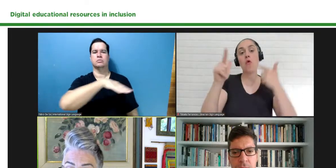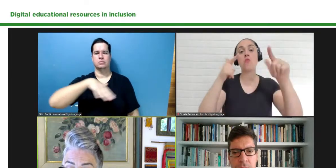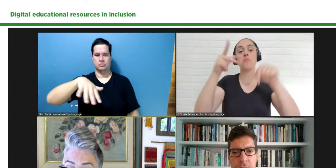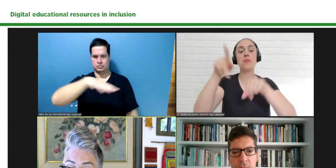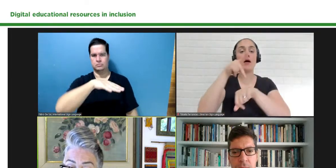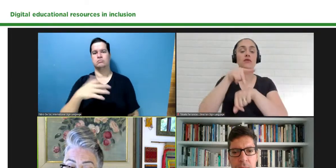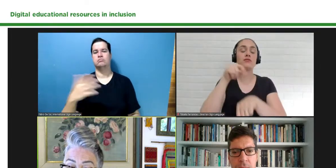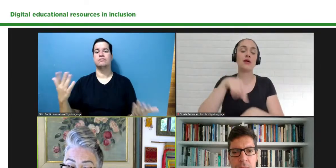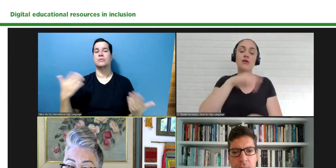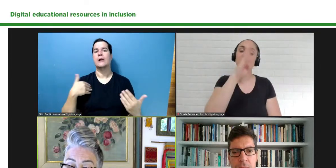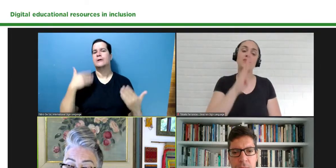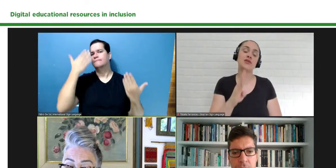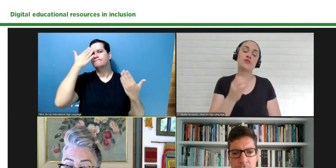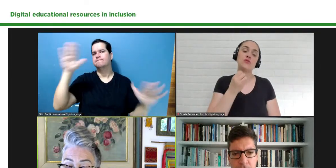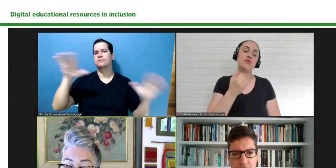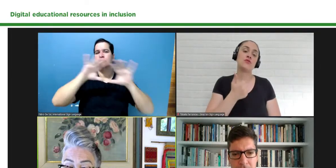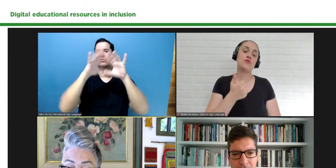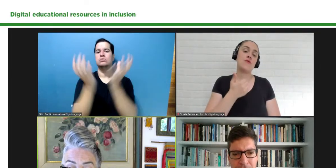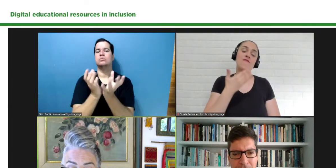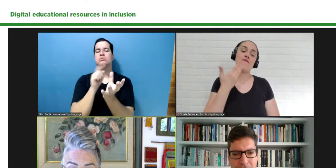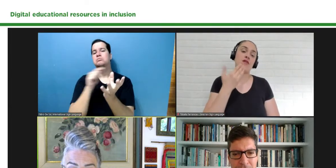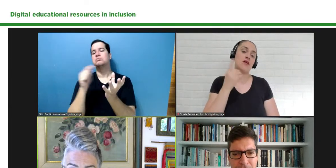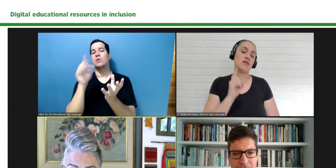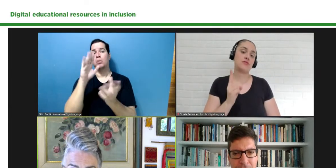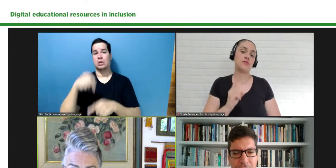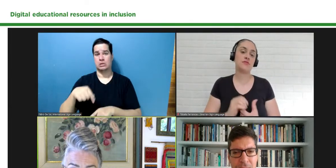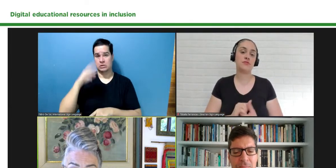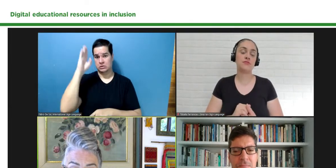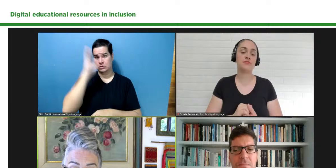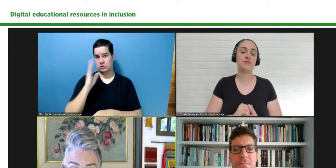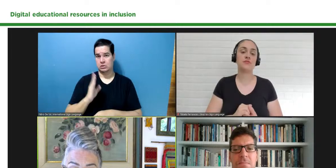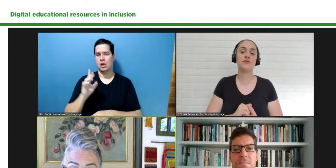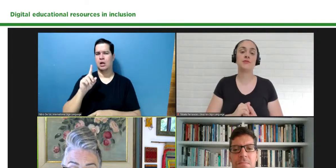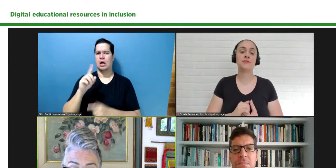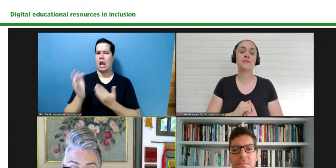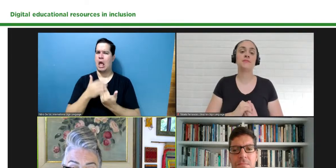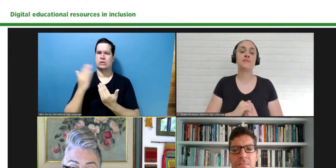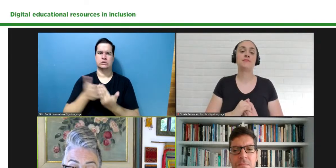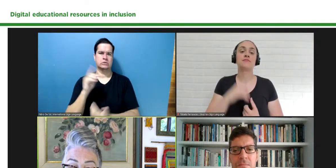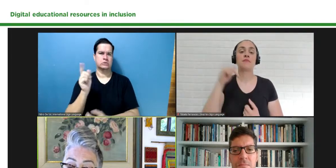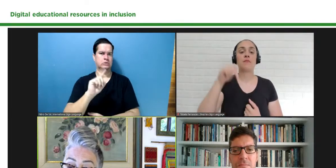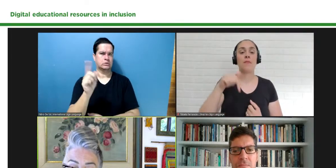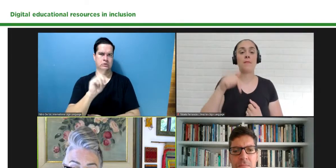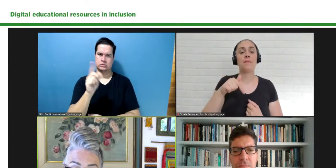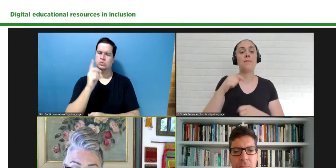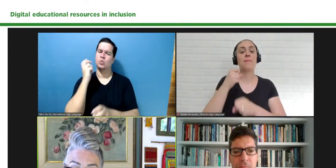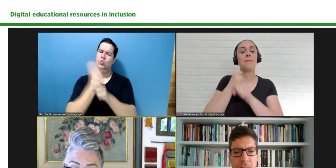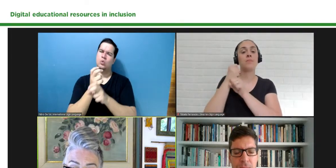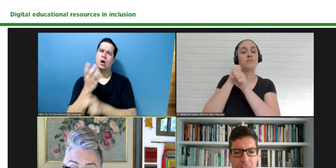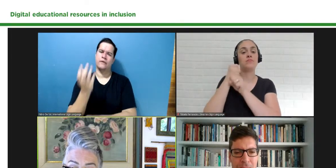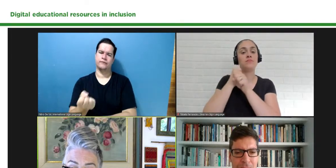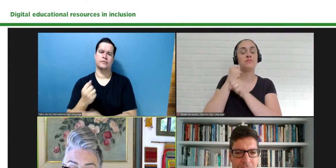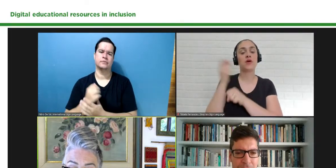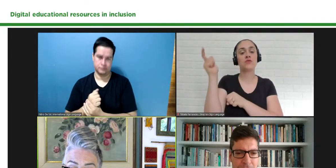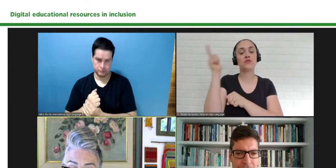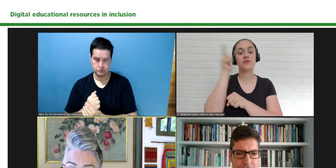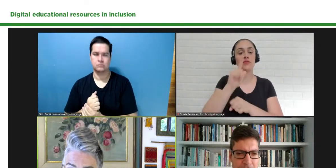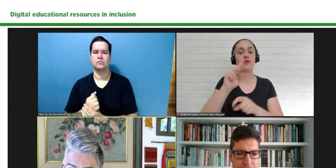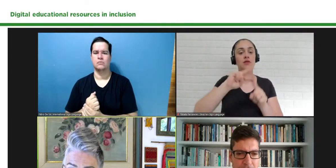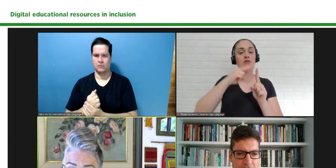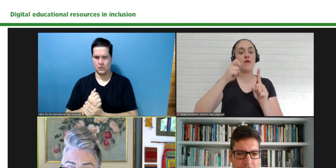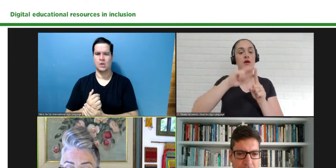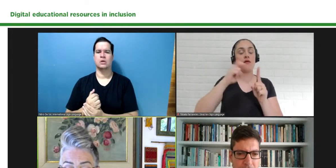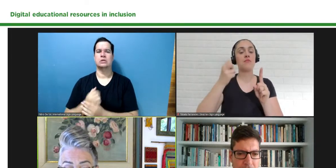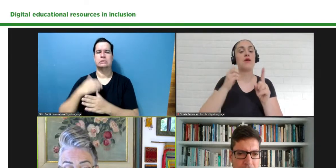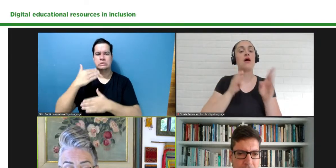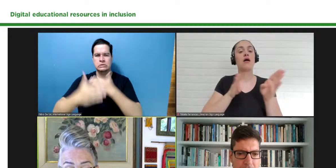will be a good solution for the coming unstable years to have an accessible mobile app that is used